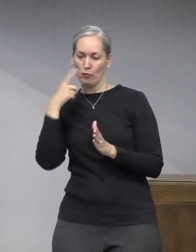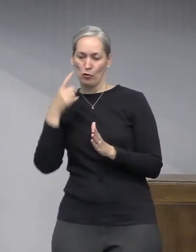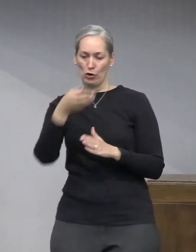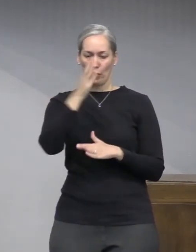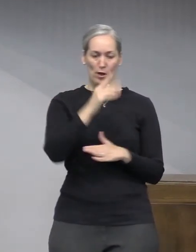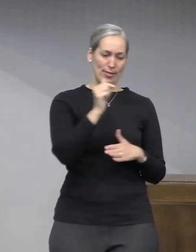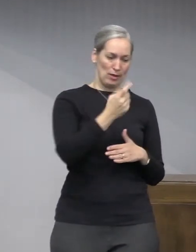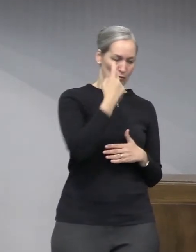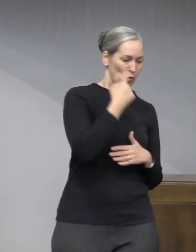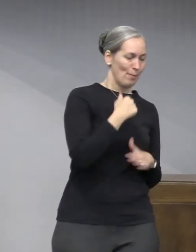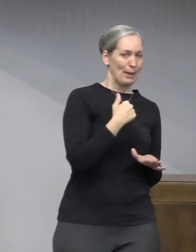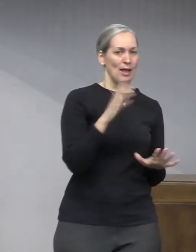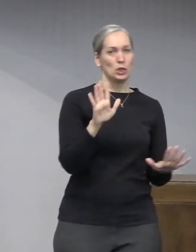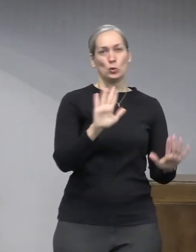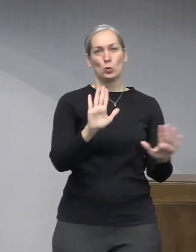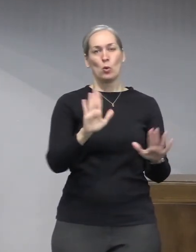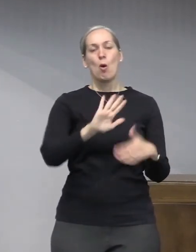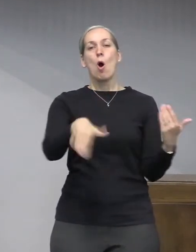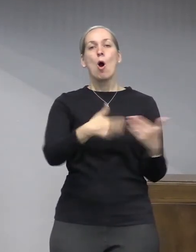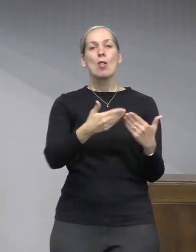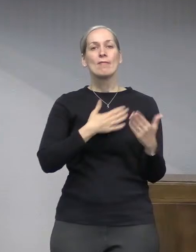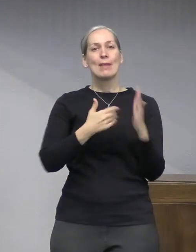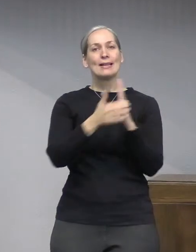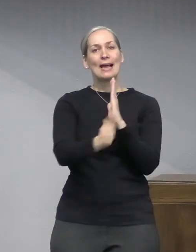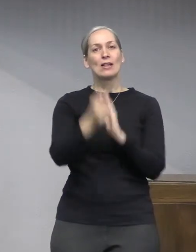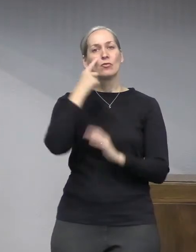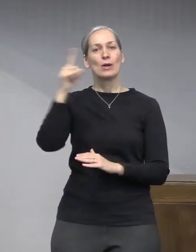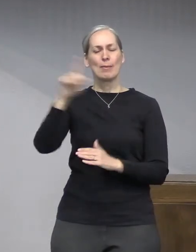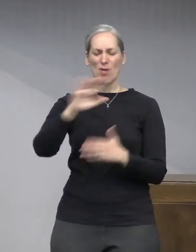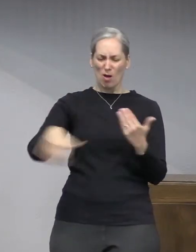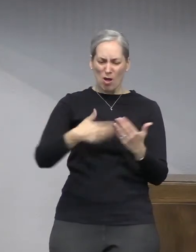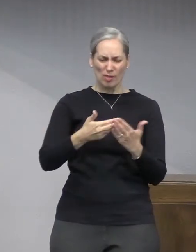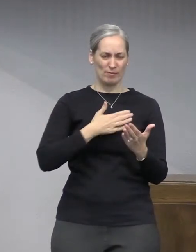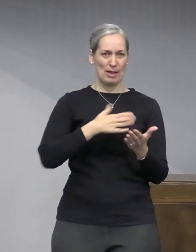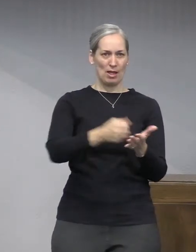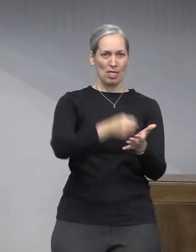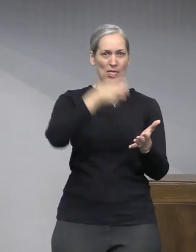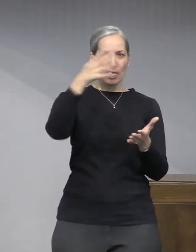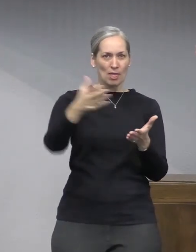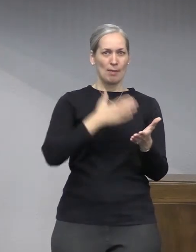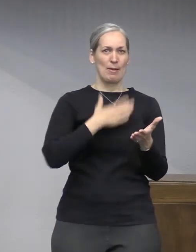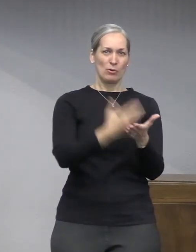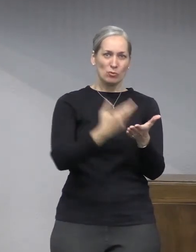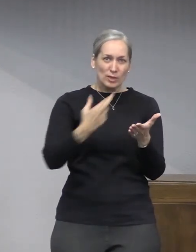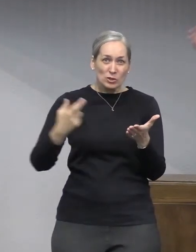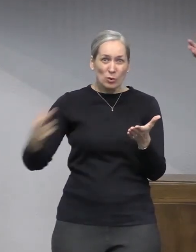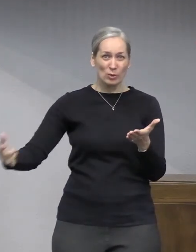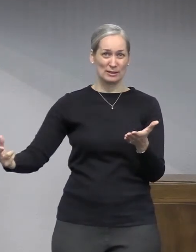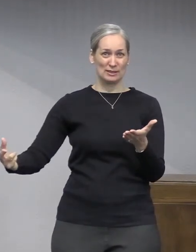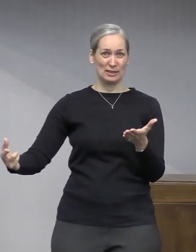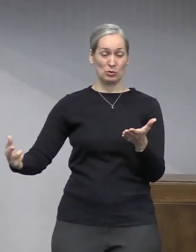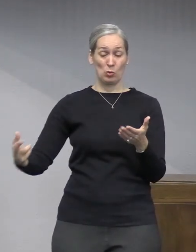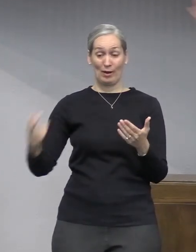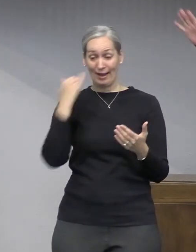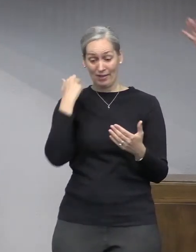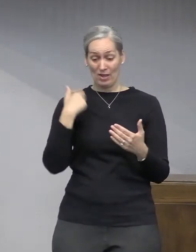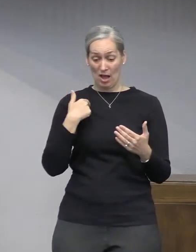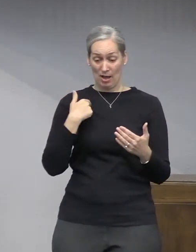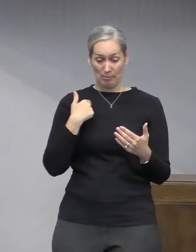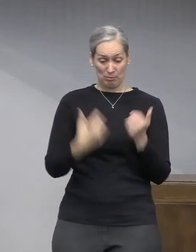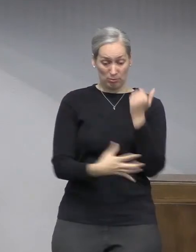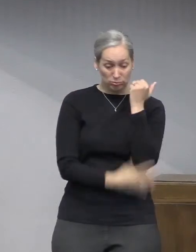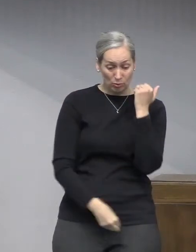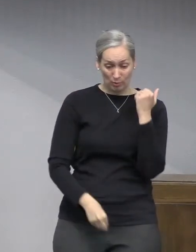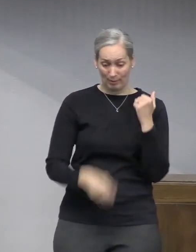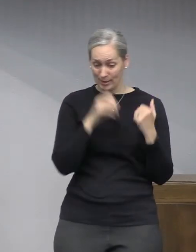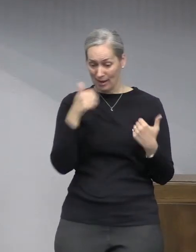is for... No, all of my talents are for him. All of my wealth and my resources, or lack of wealth and lack of resources, however much